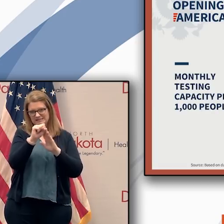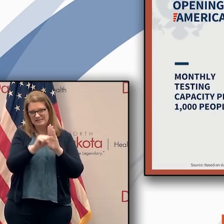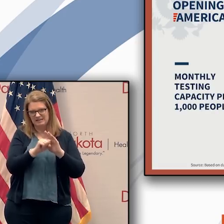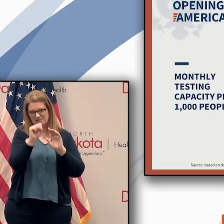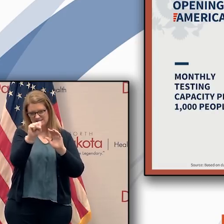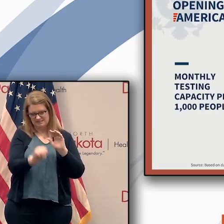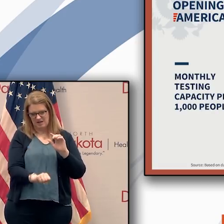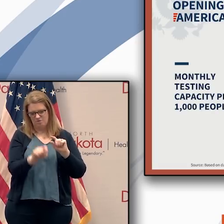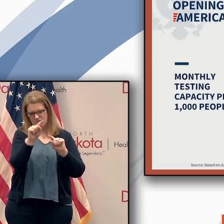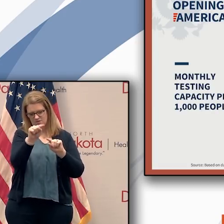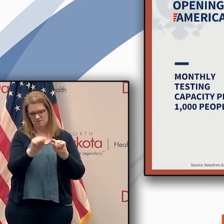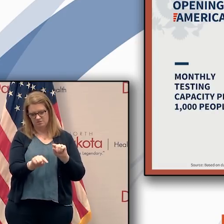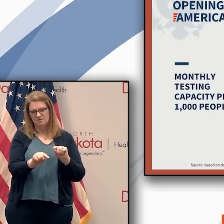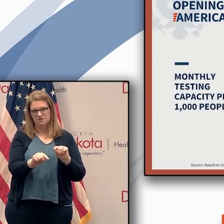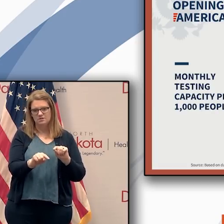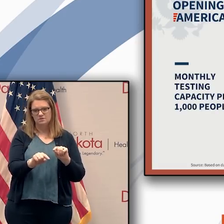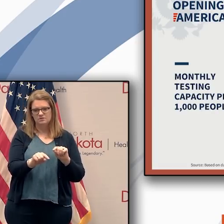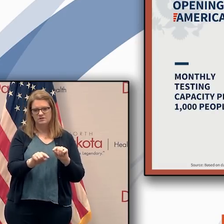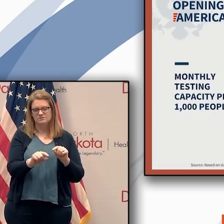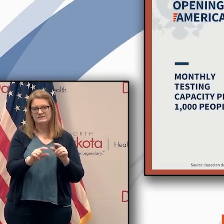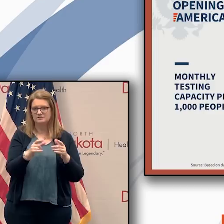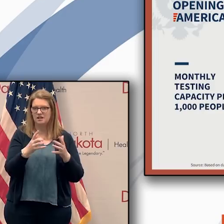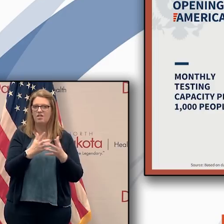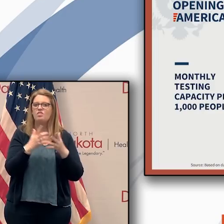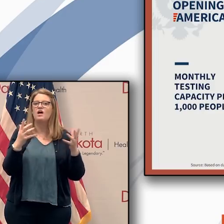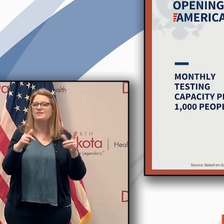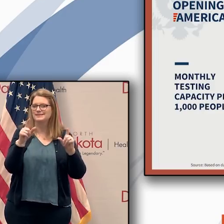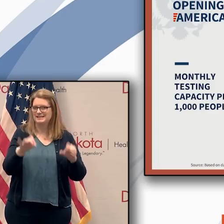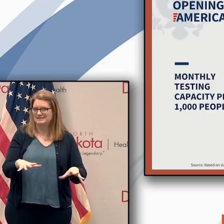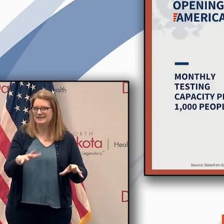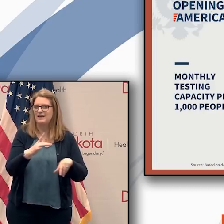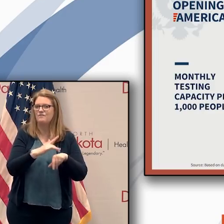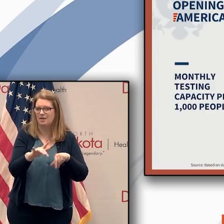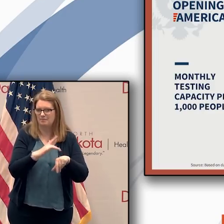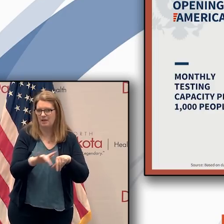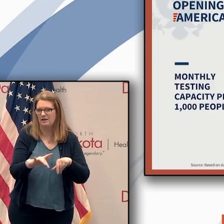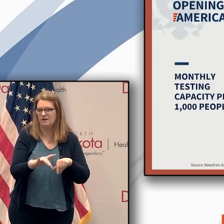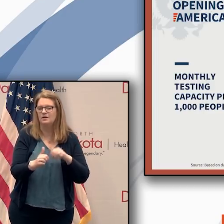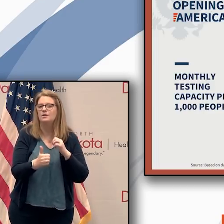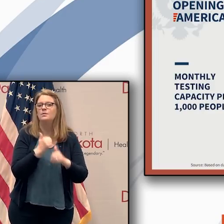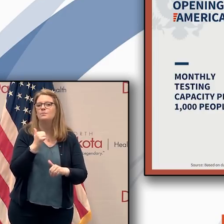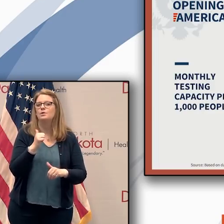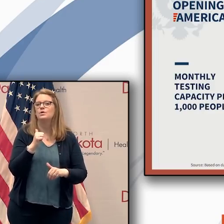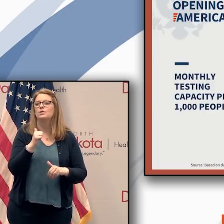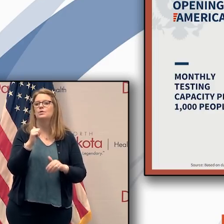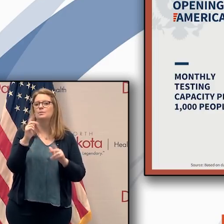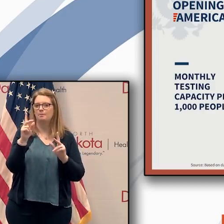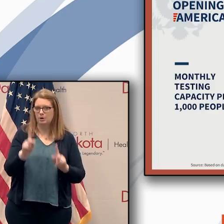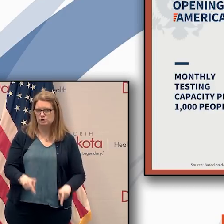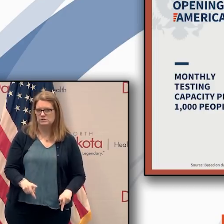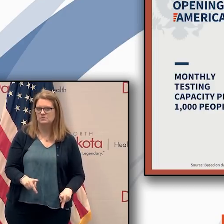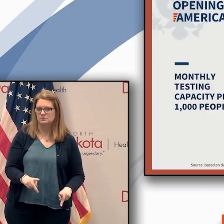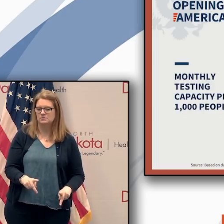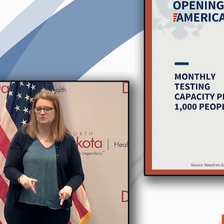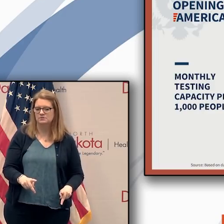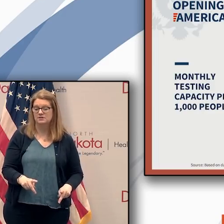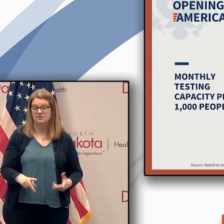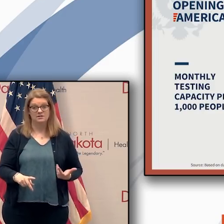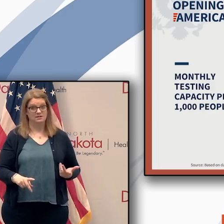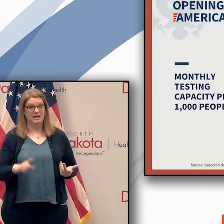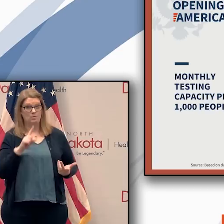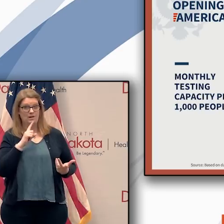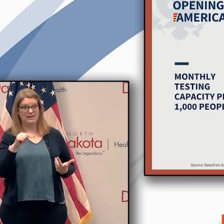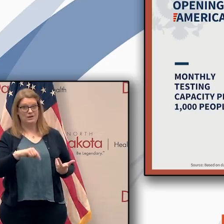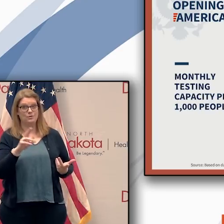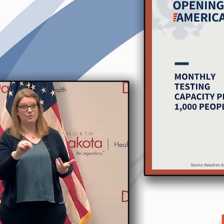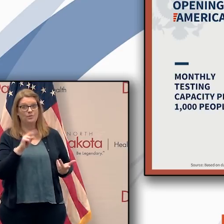the country where there's a lot of testing capacity per person. And the good news, even more so in